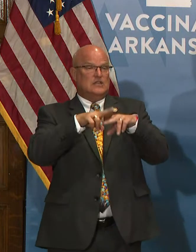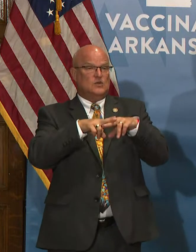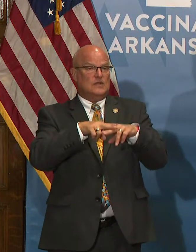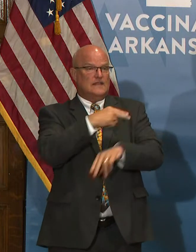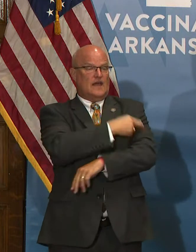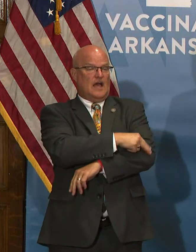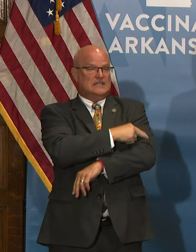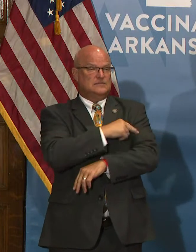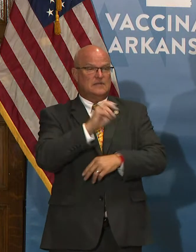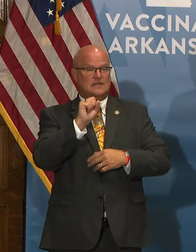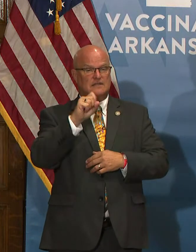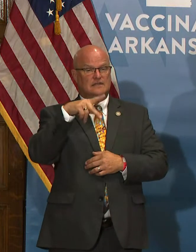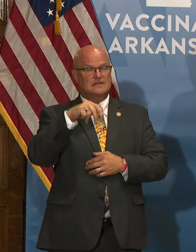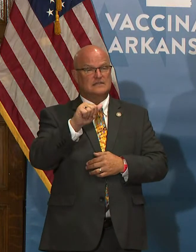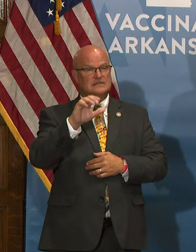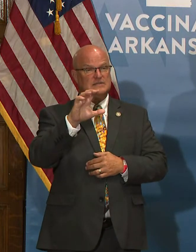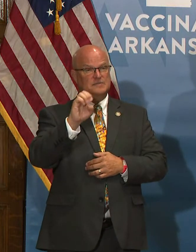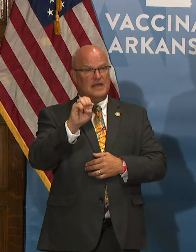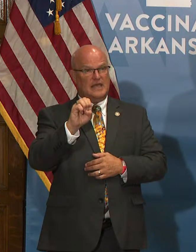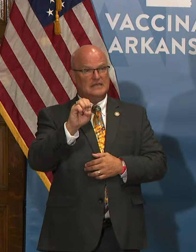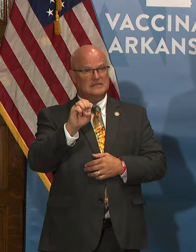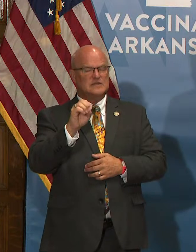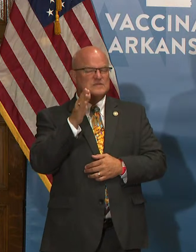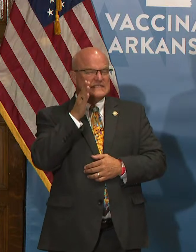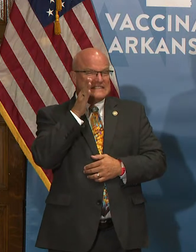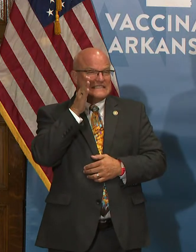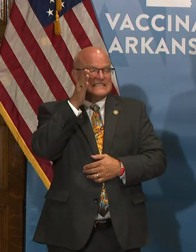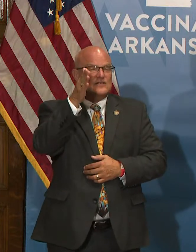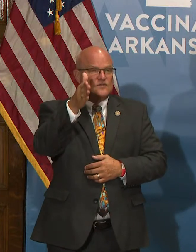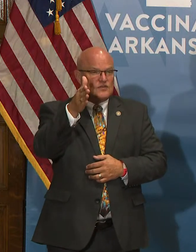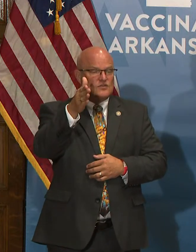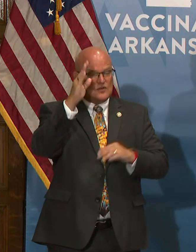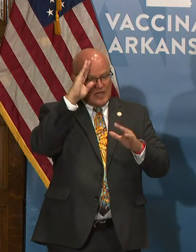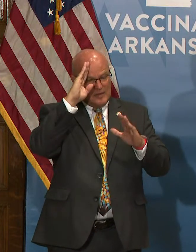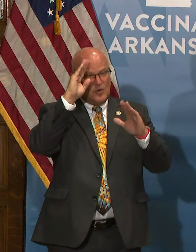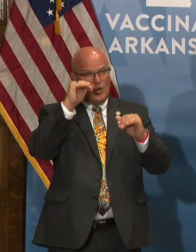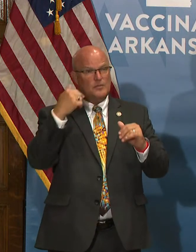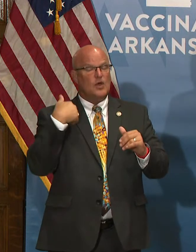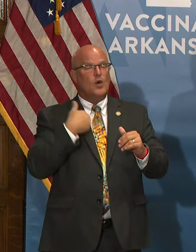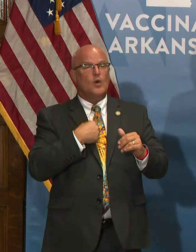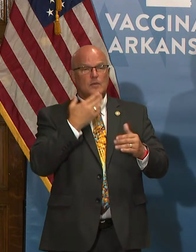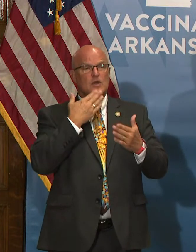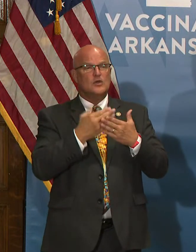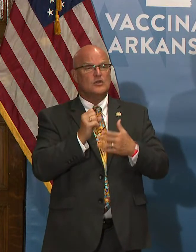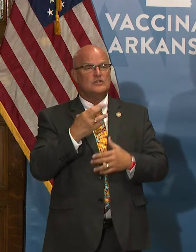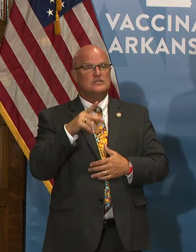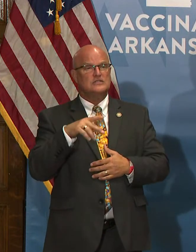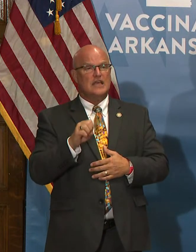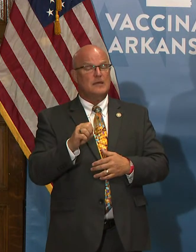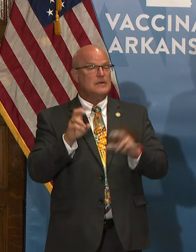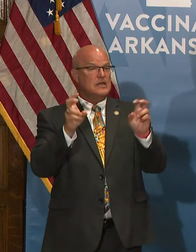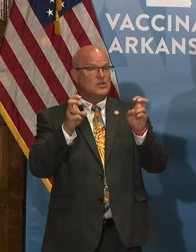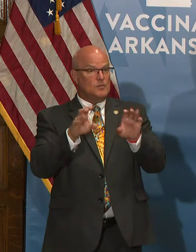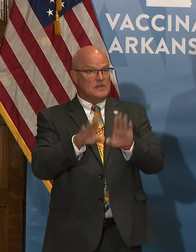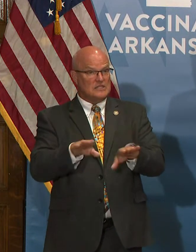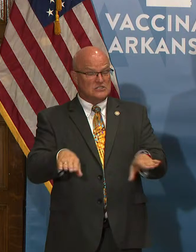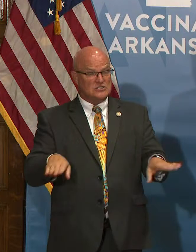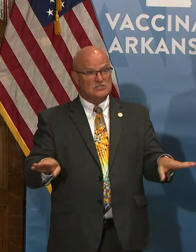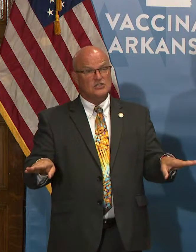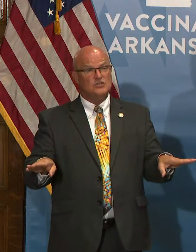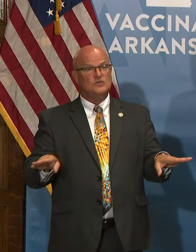that hospital space. So in the near future, I'm hoping that we'll be in good shape. In terms of the